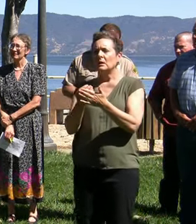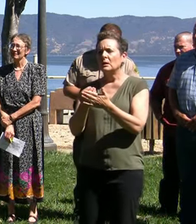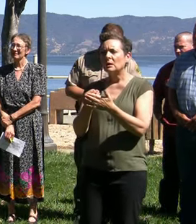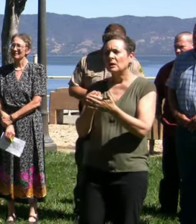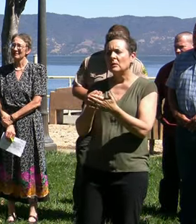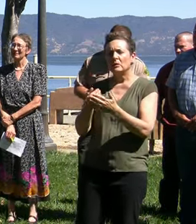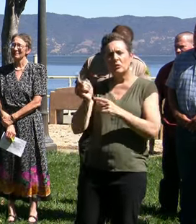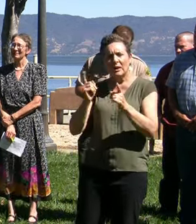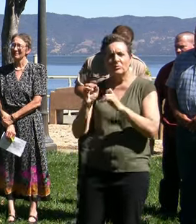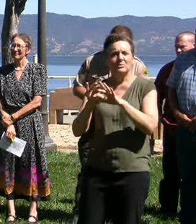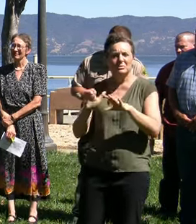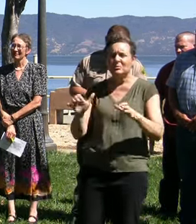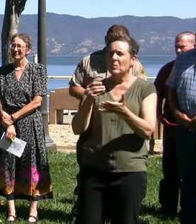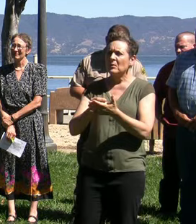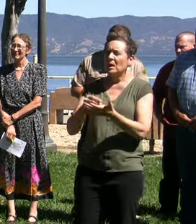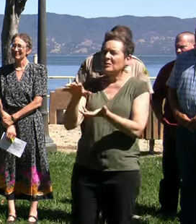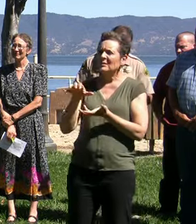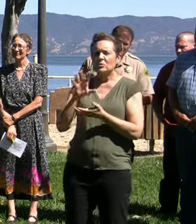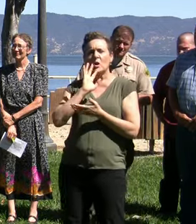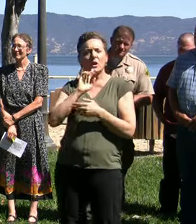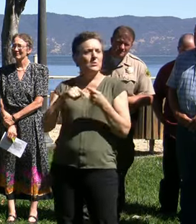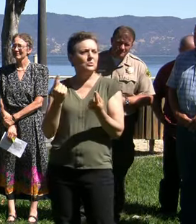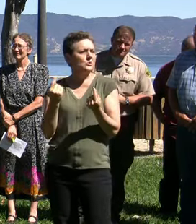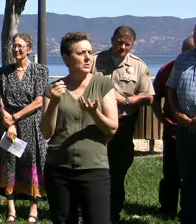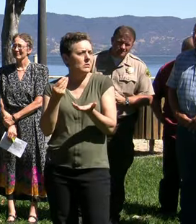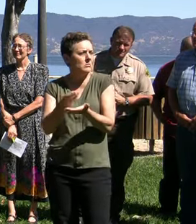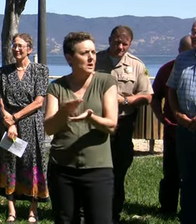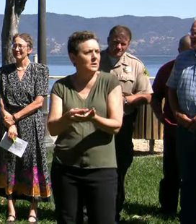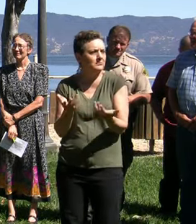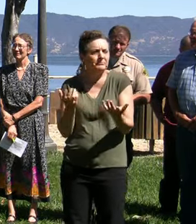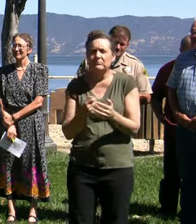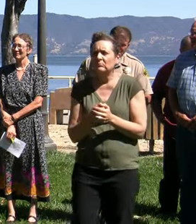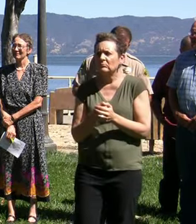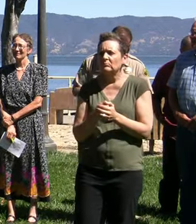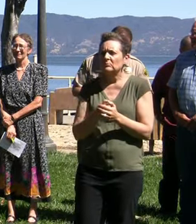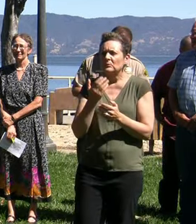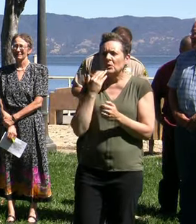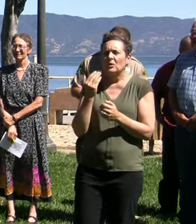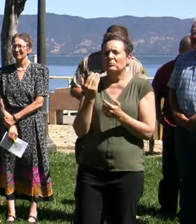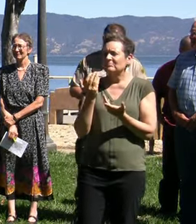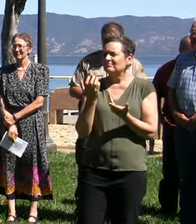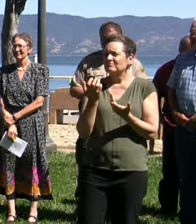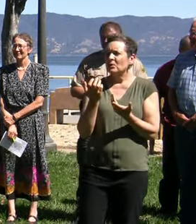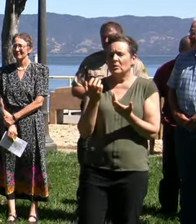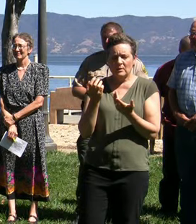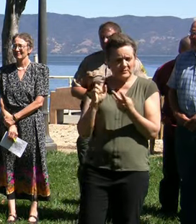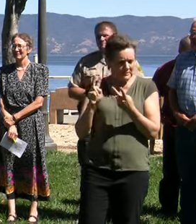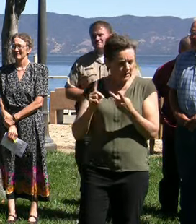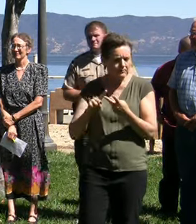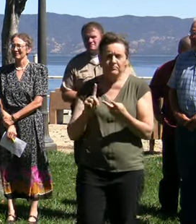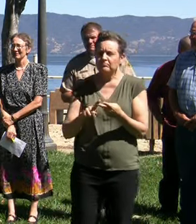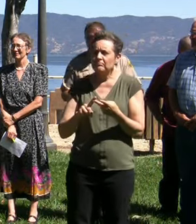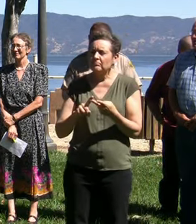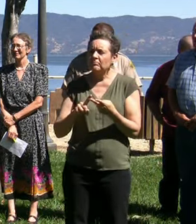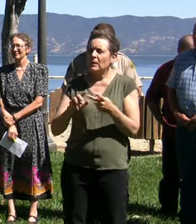heavens, the donations from all over. Could you speak to that? The donations from various places, and also